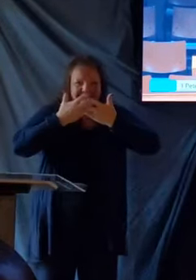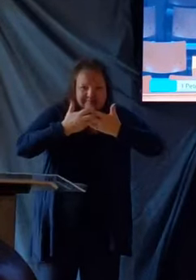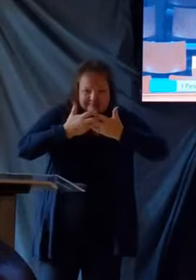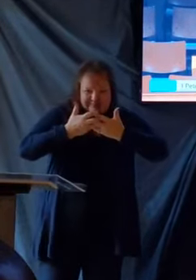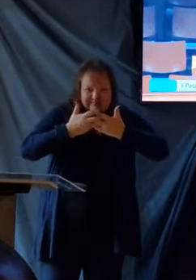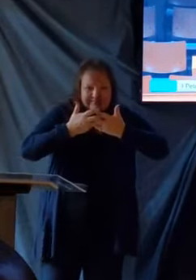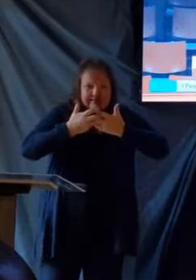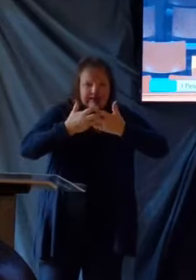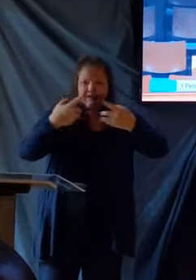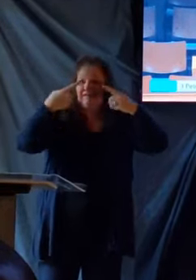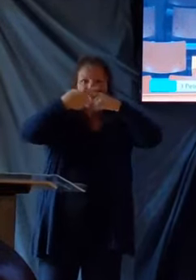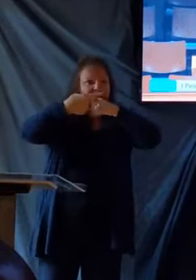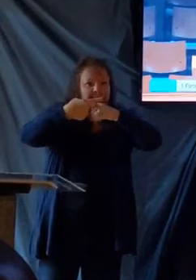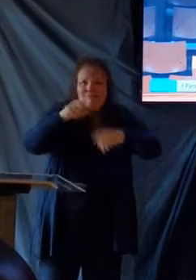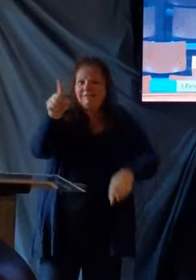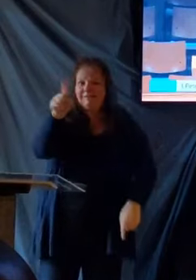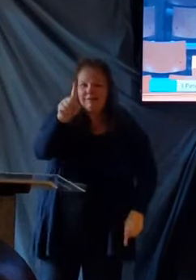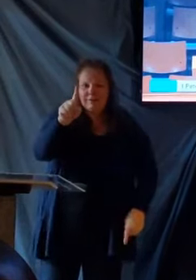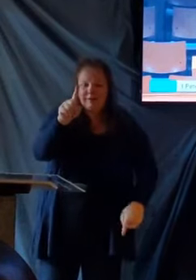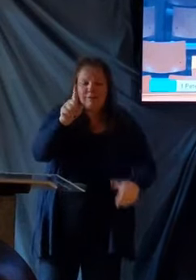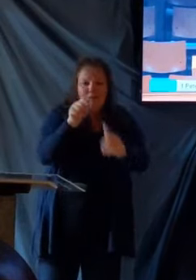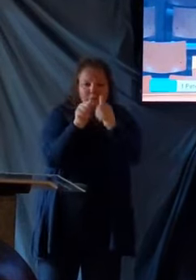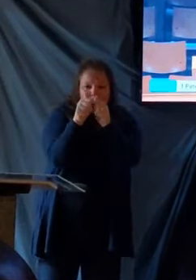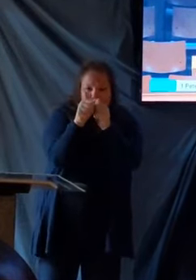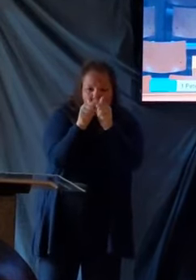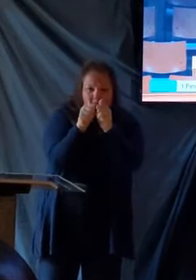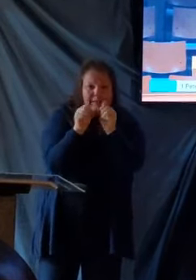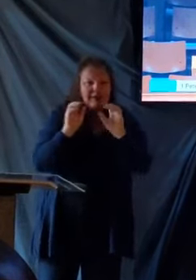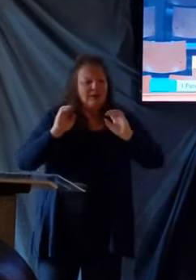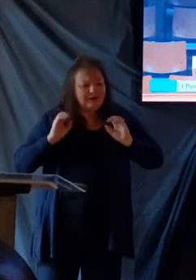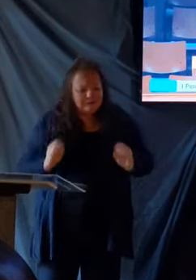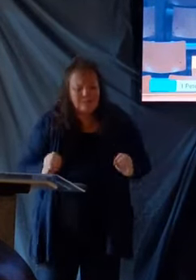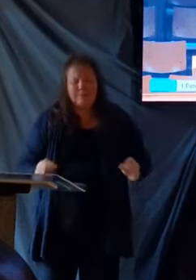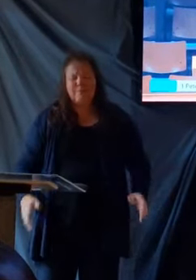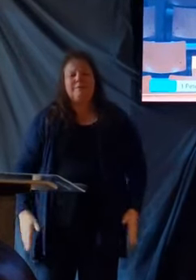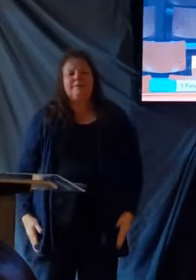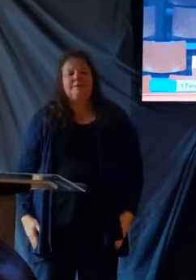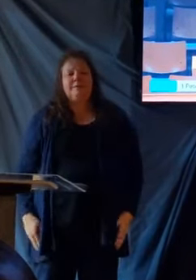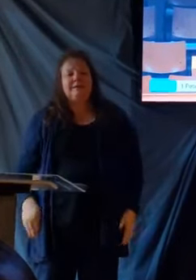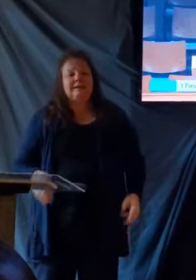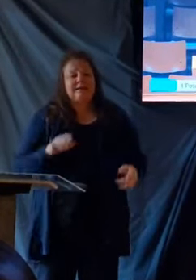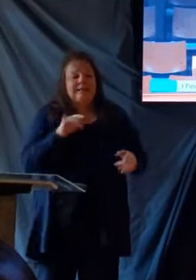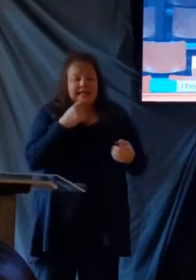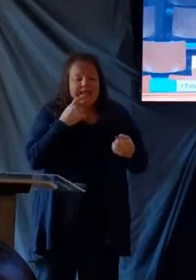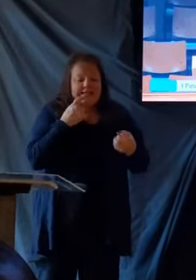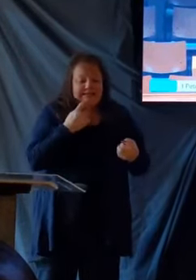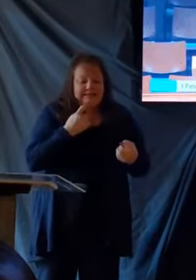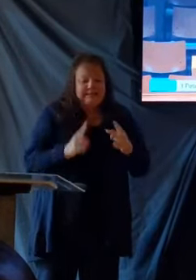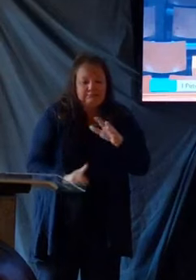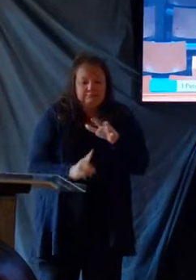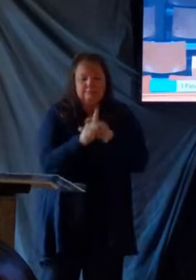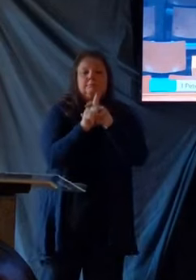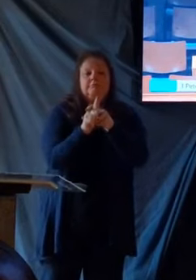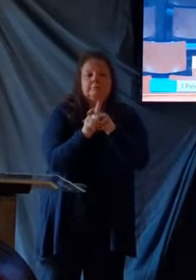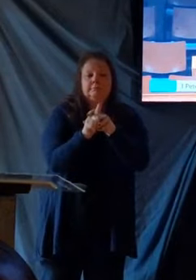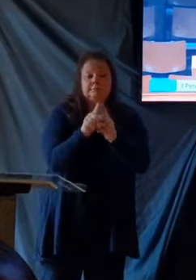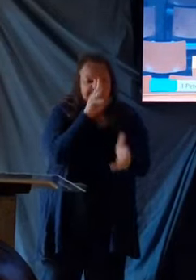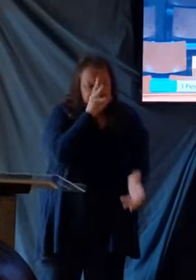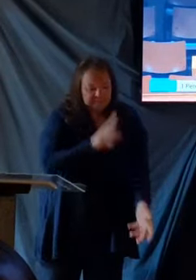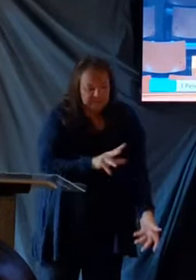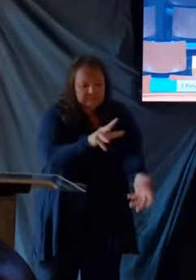another, not conflict and compete with one another. It's sin that has brought the